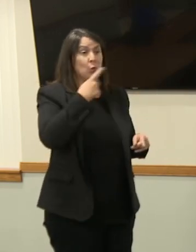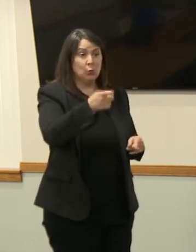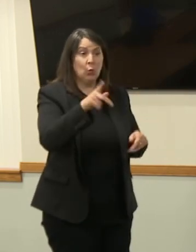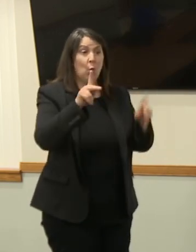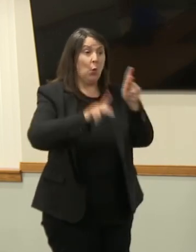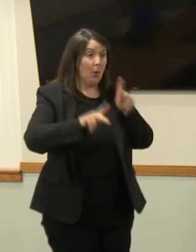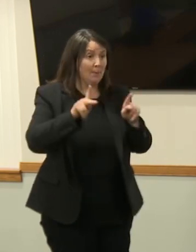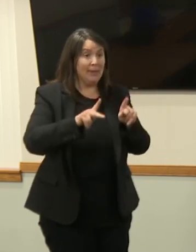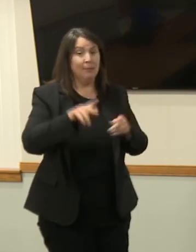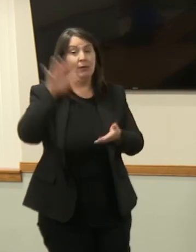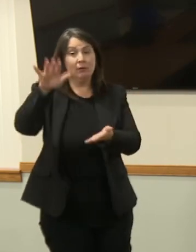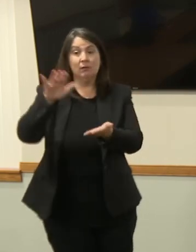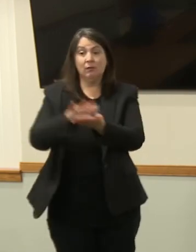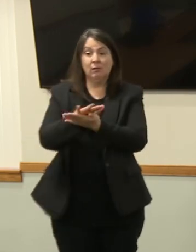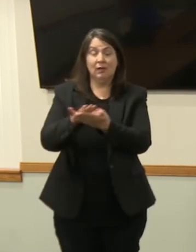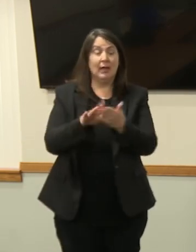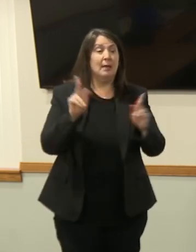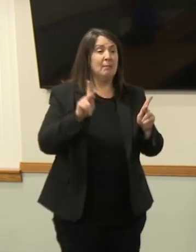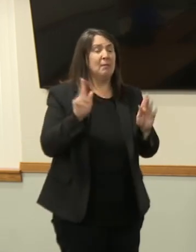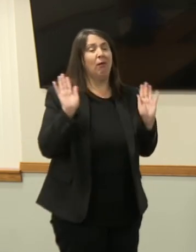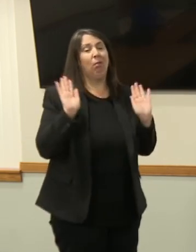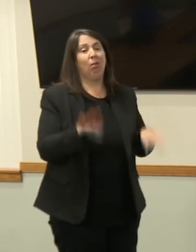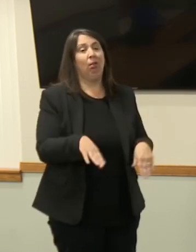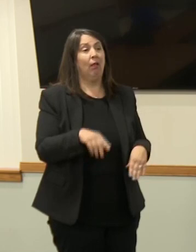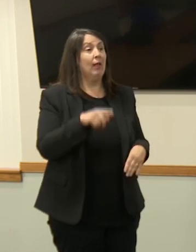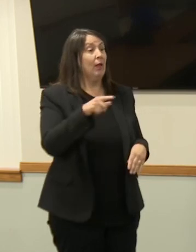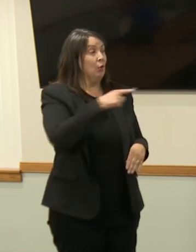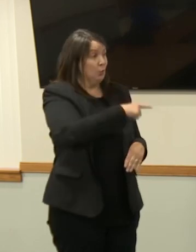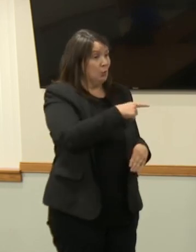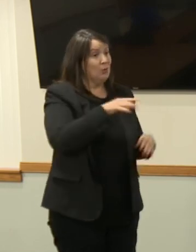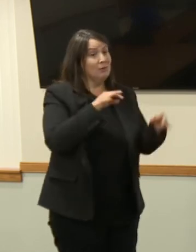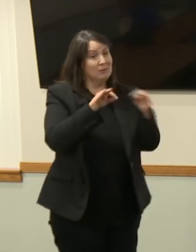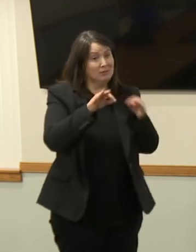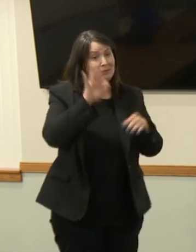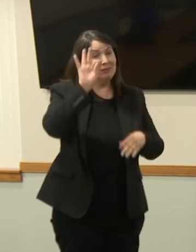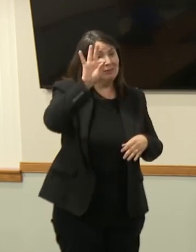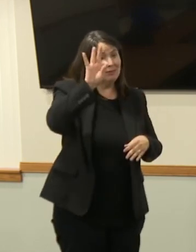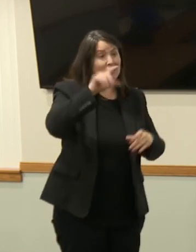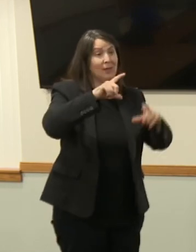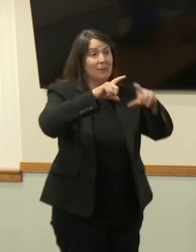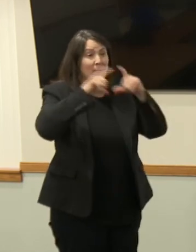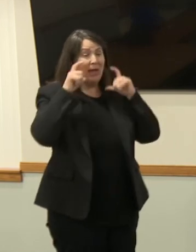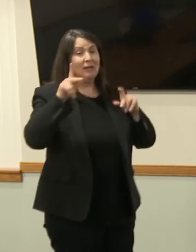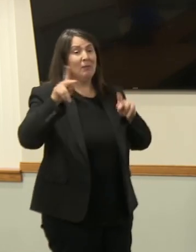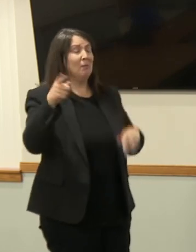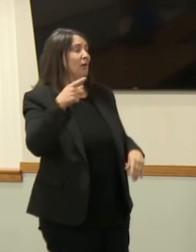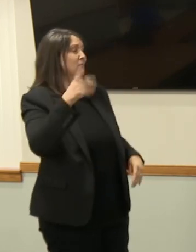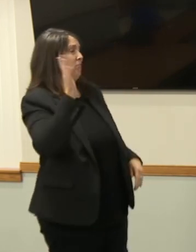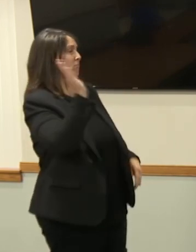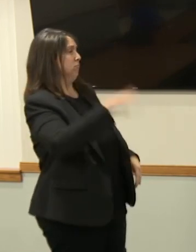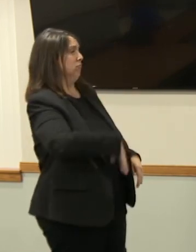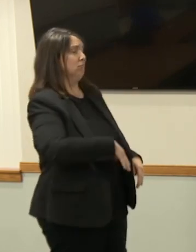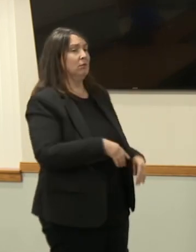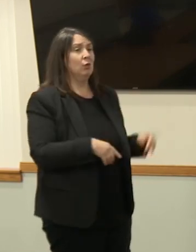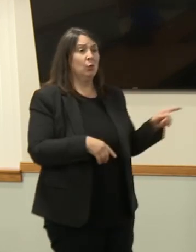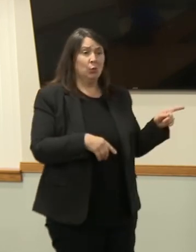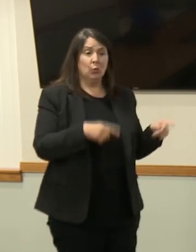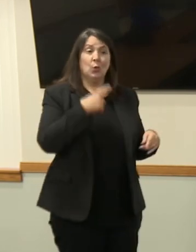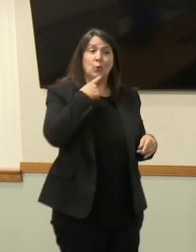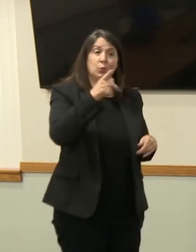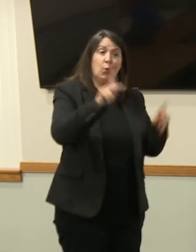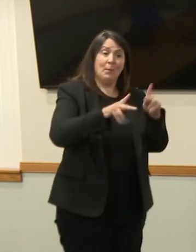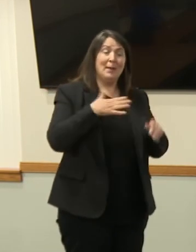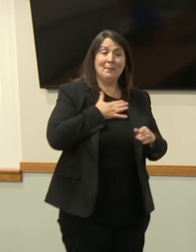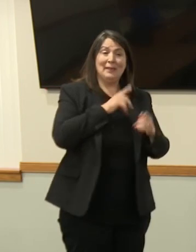their hands, and they're not going to do it. You've told them to wear a mask, and they're not going to do it. You've told them to maintain 6